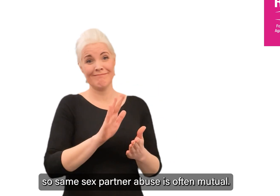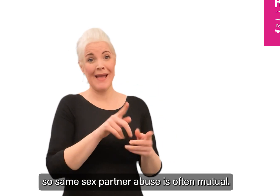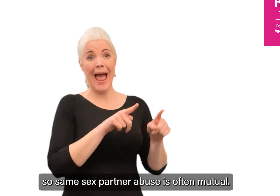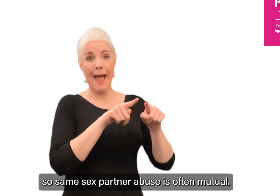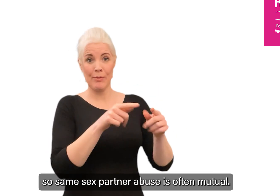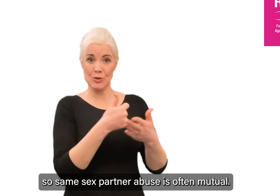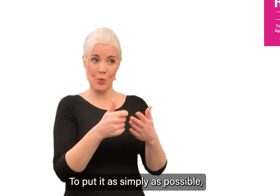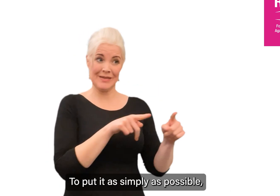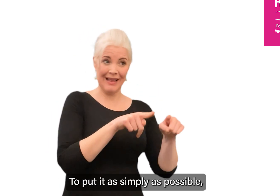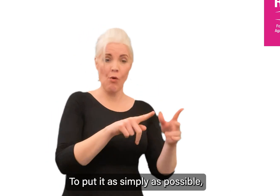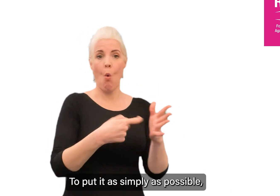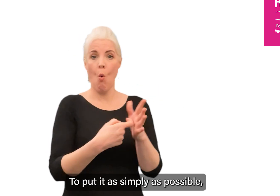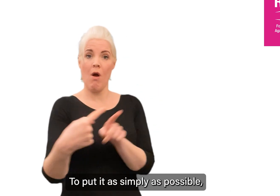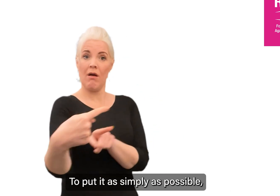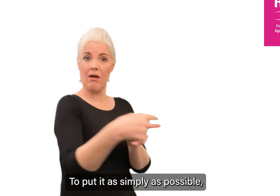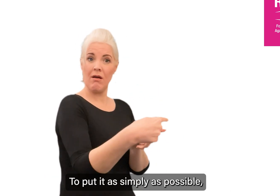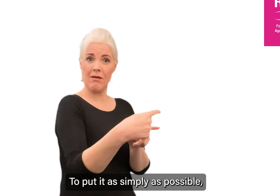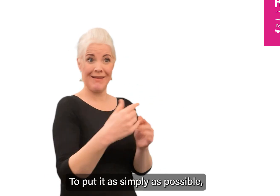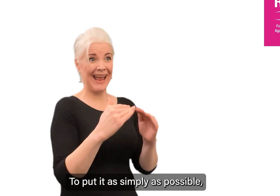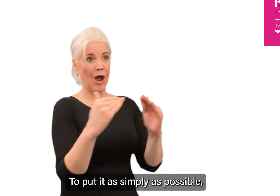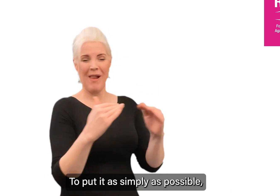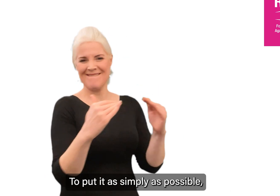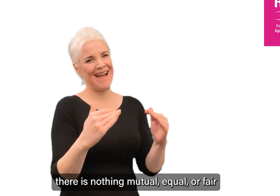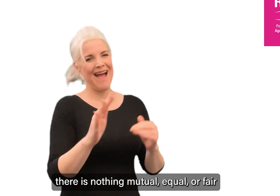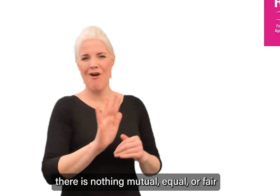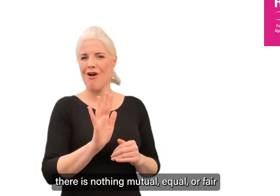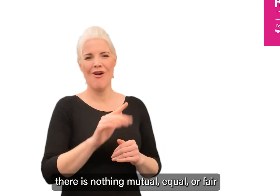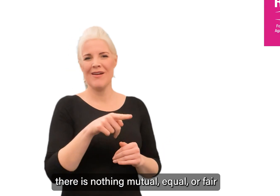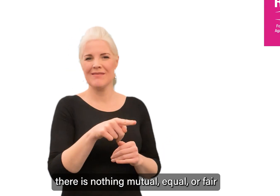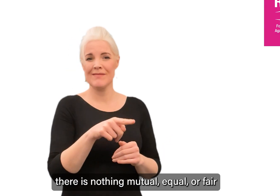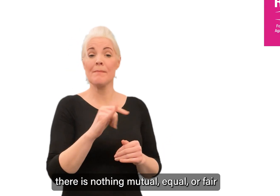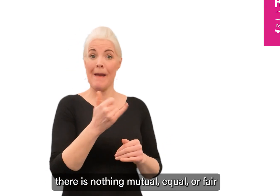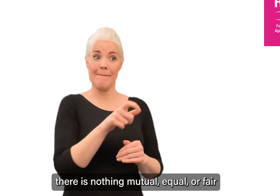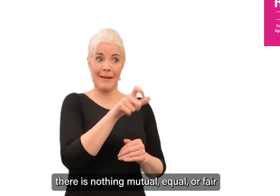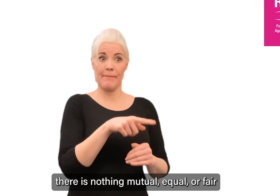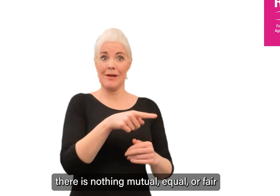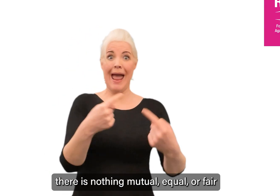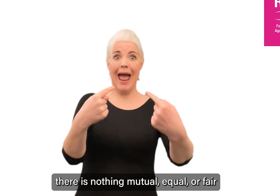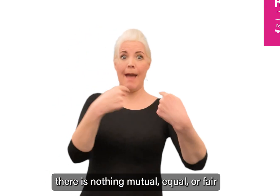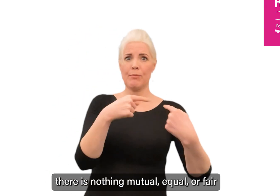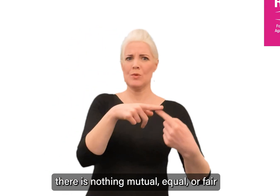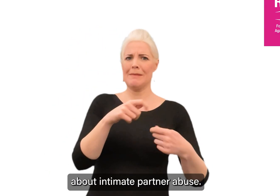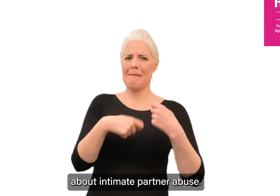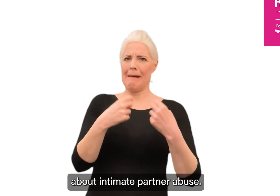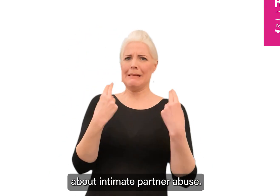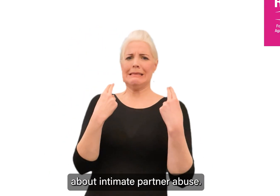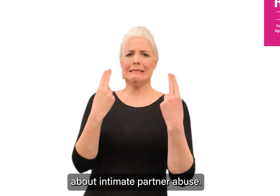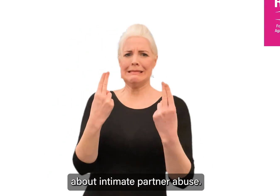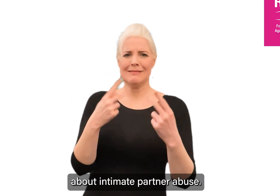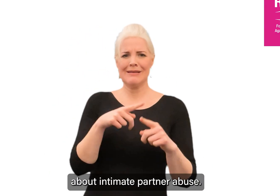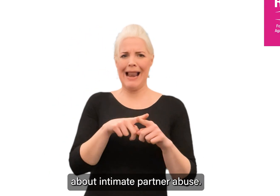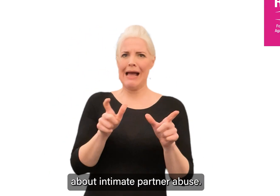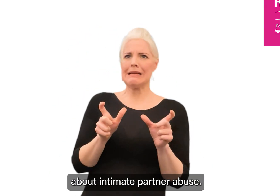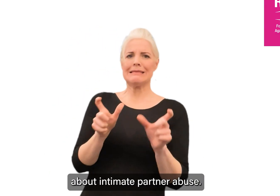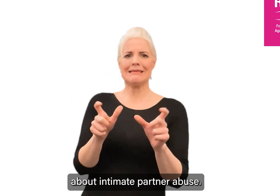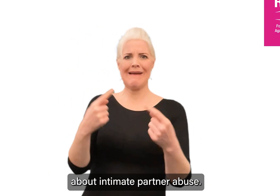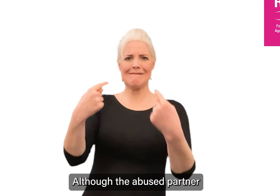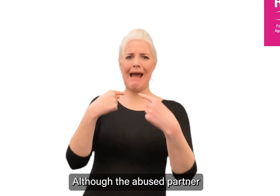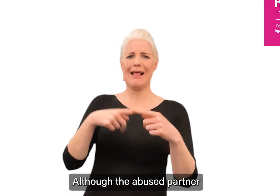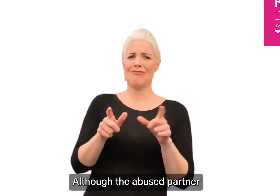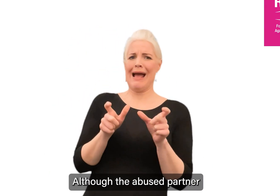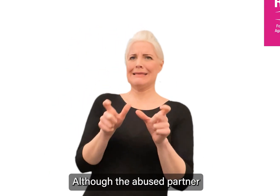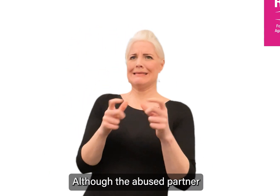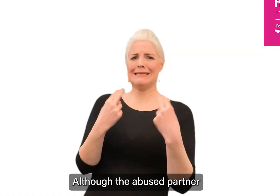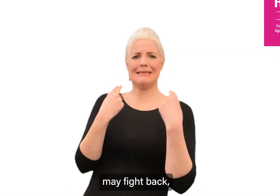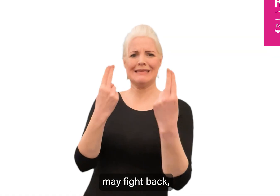is often mutual. To put it as simply as possible, there is nothing mutual, equal, or fair about intimate partner abuse. And